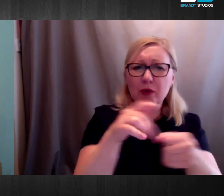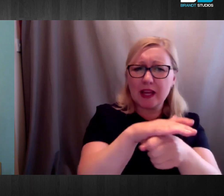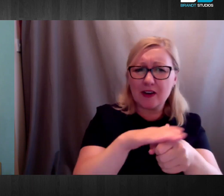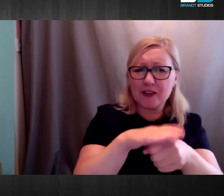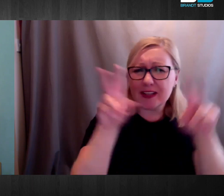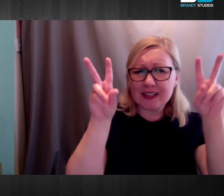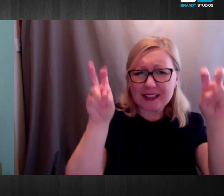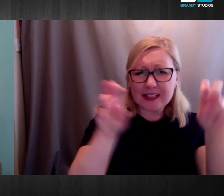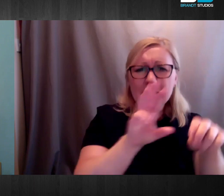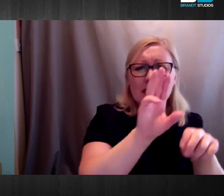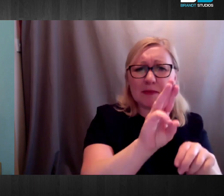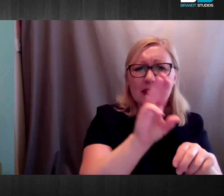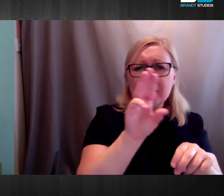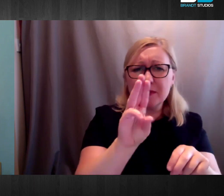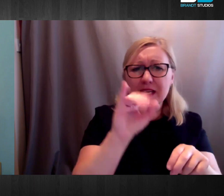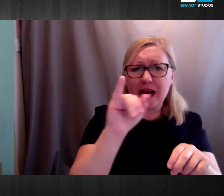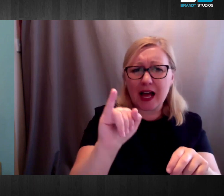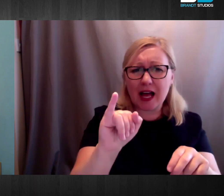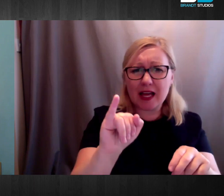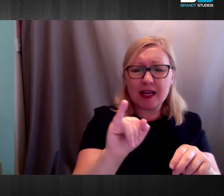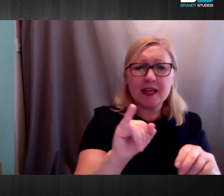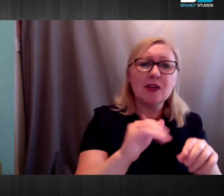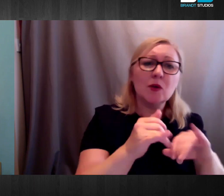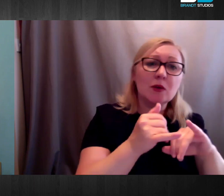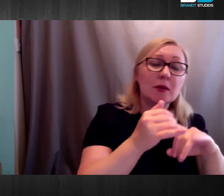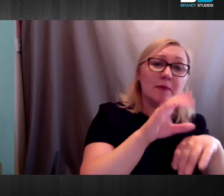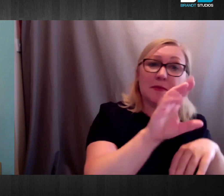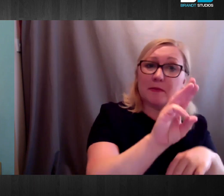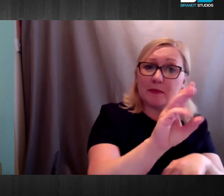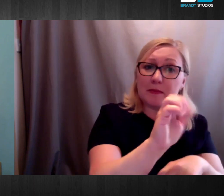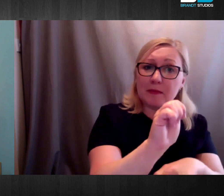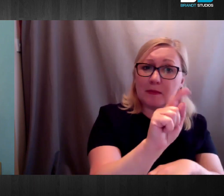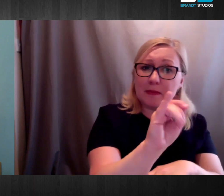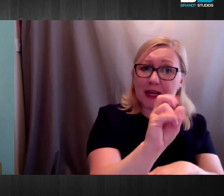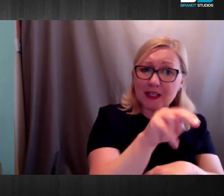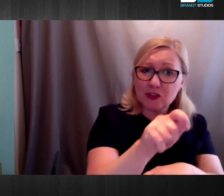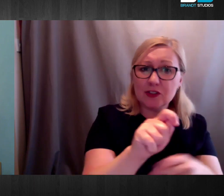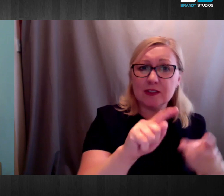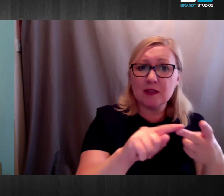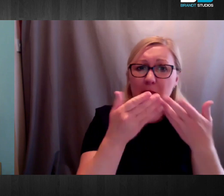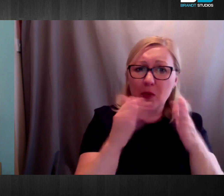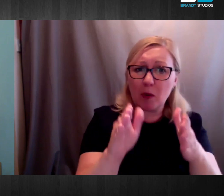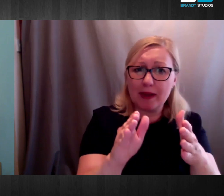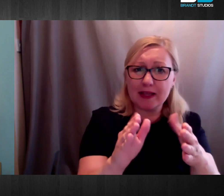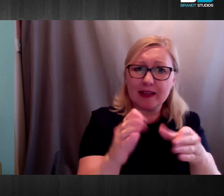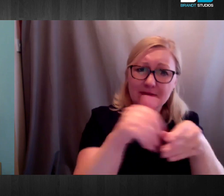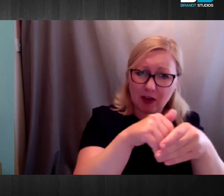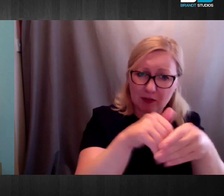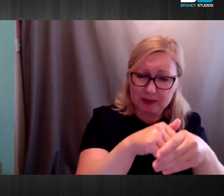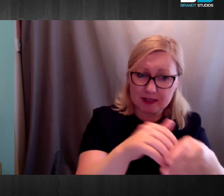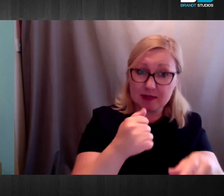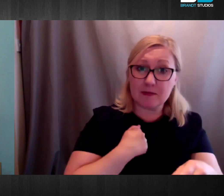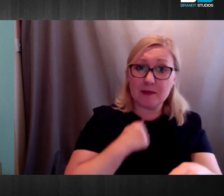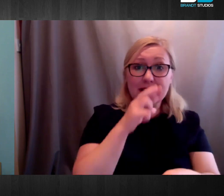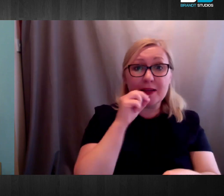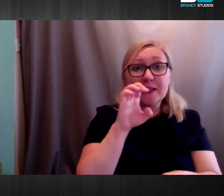research. My name is Edel Murphy. I work in NUI Galway on the PPI Ignite programme. In Ireland in